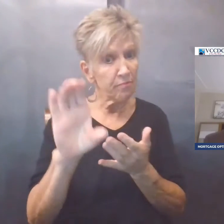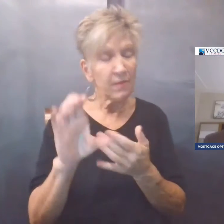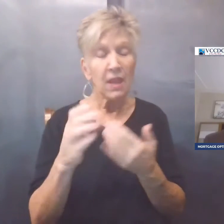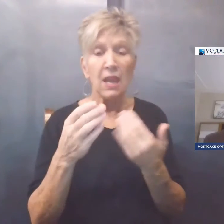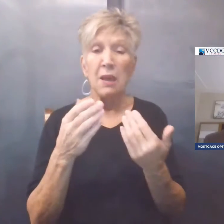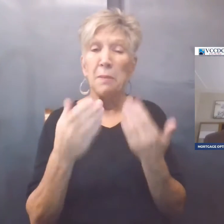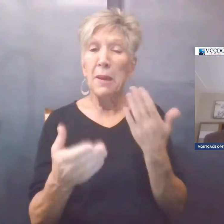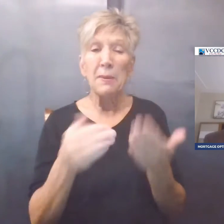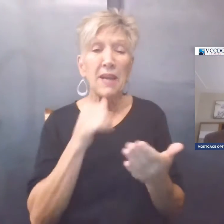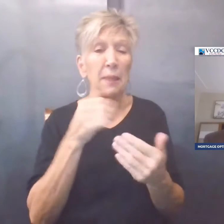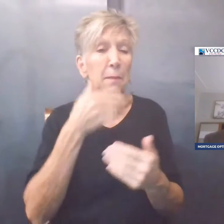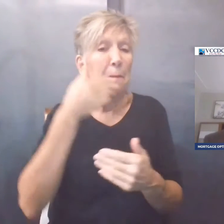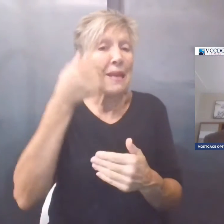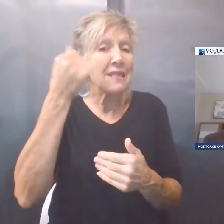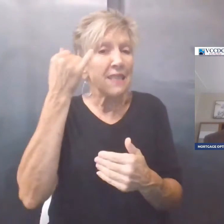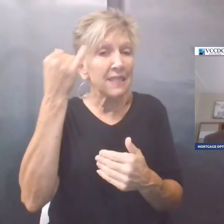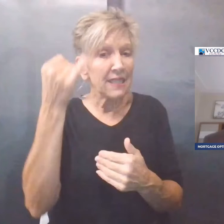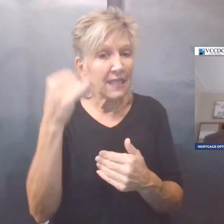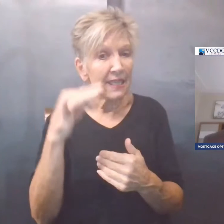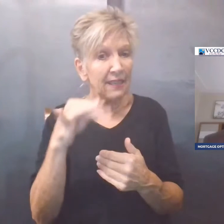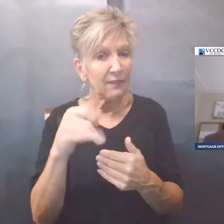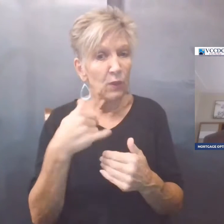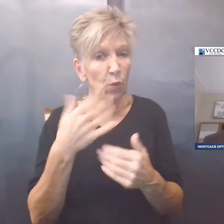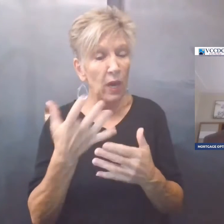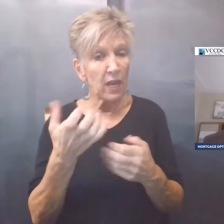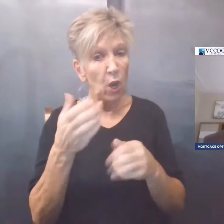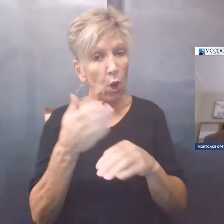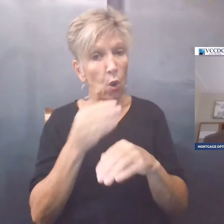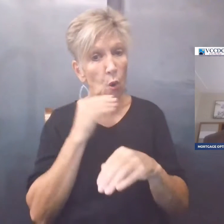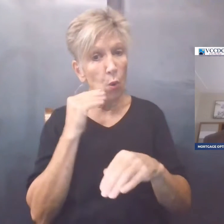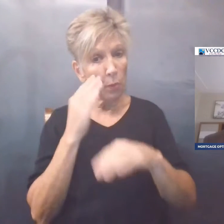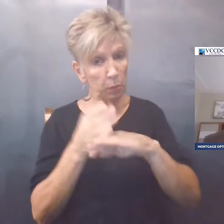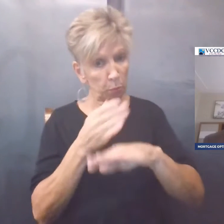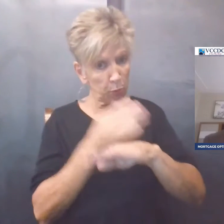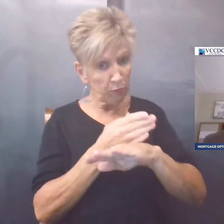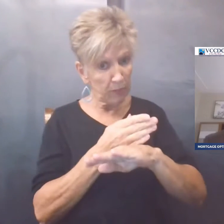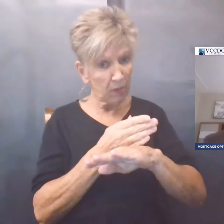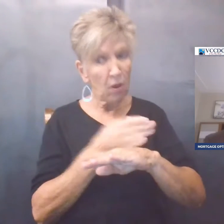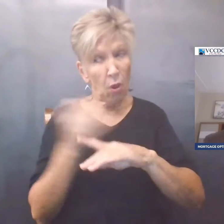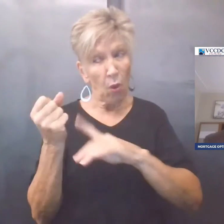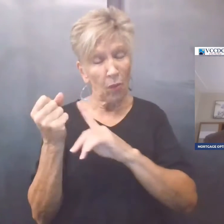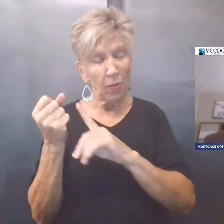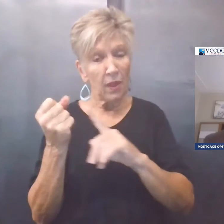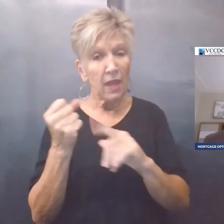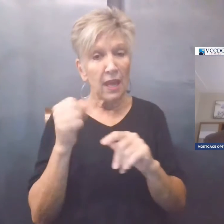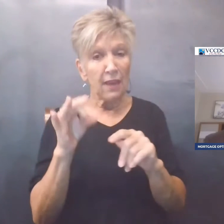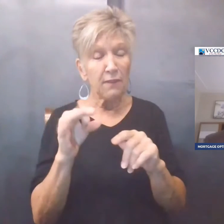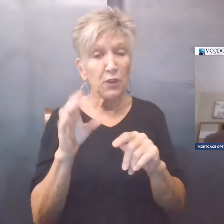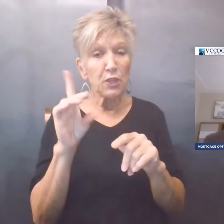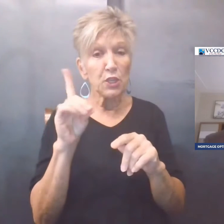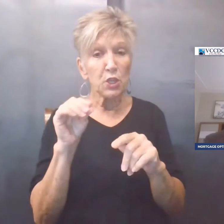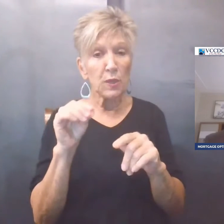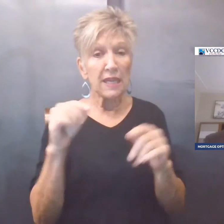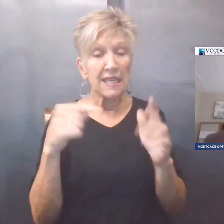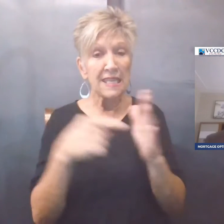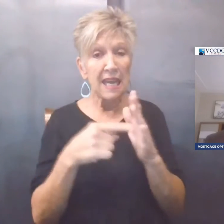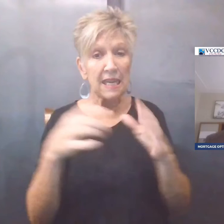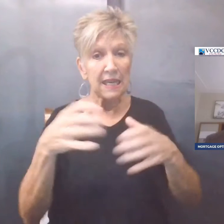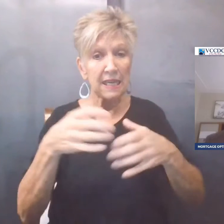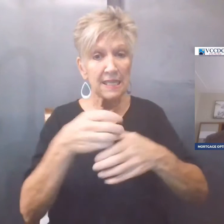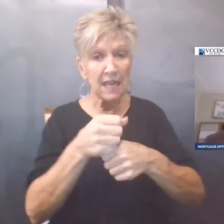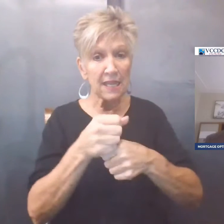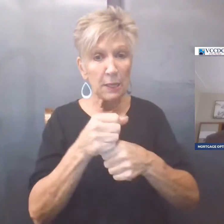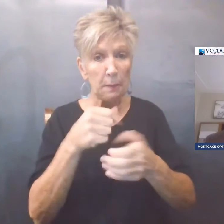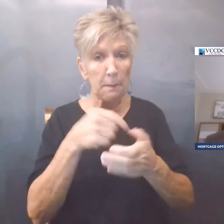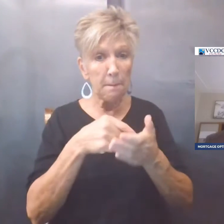the best solution if you want to do home improvement. We'll talk about that in a second on the Helocs. But if you're doing debt consolidation, paying off other loans where you know